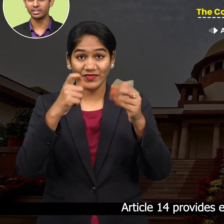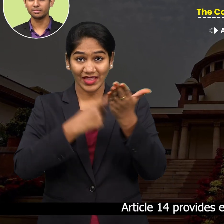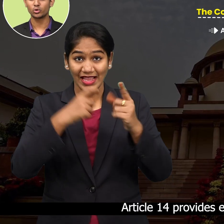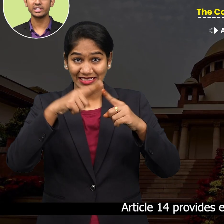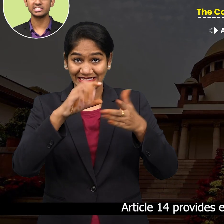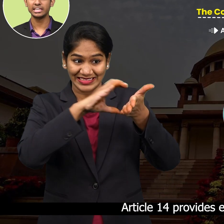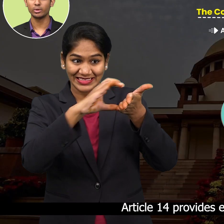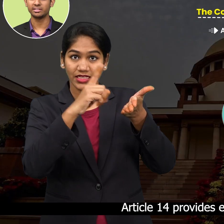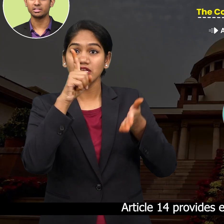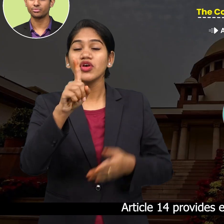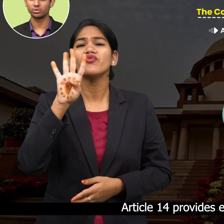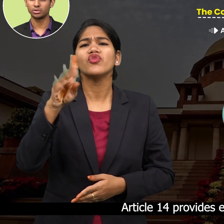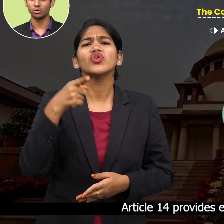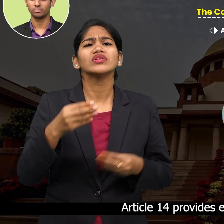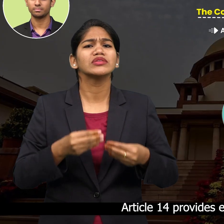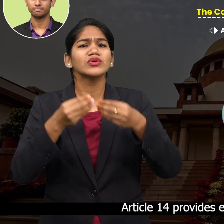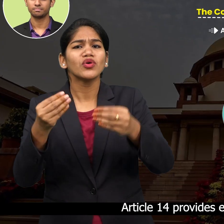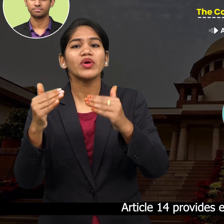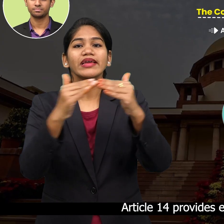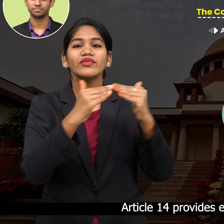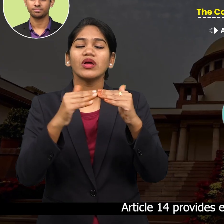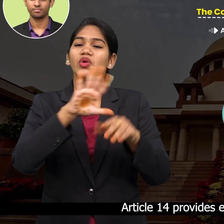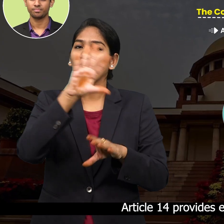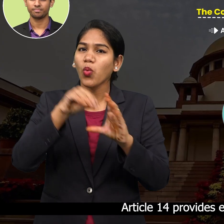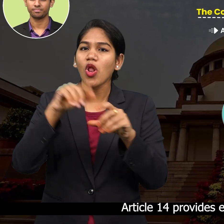Article 14 provides equality before the law.